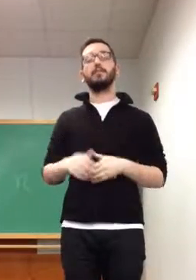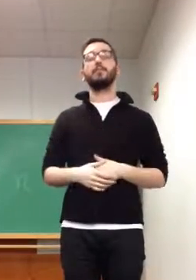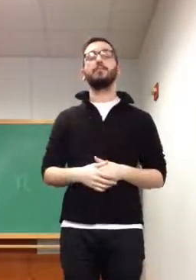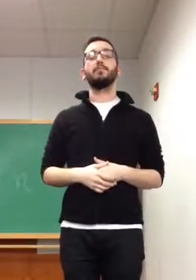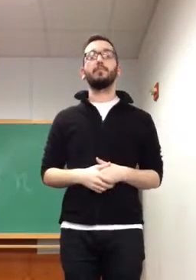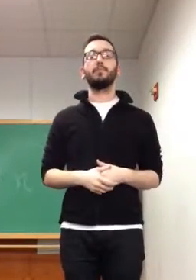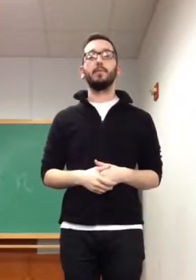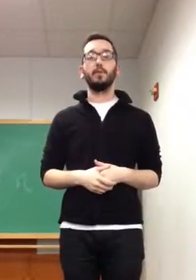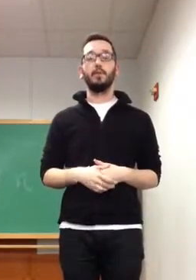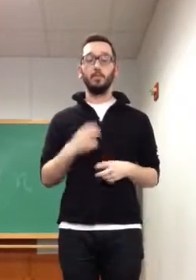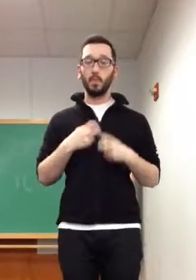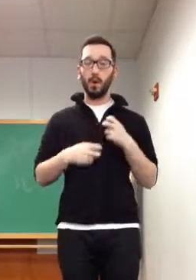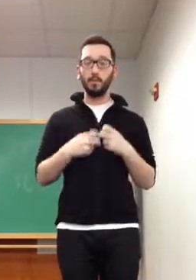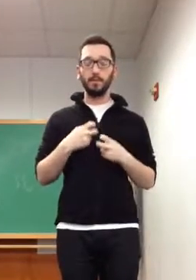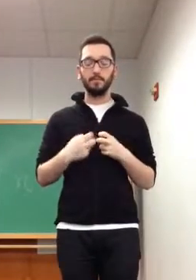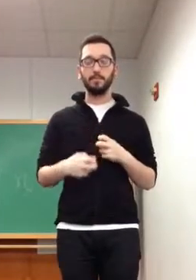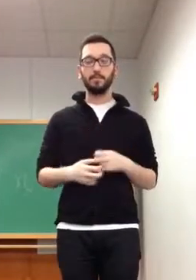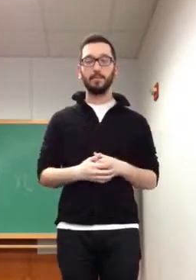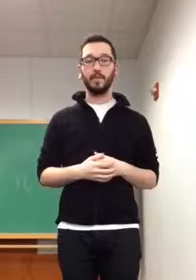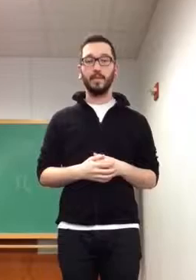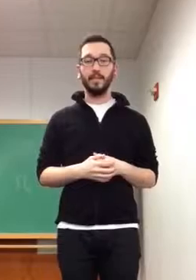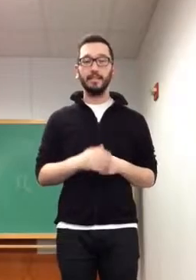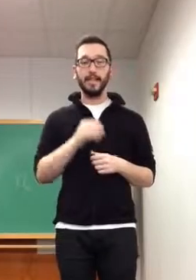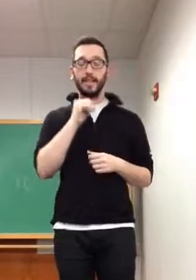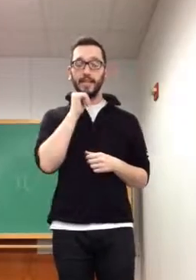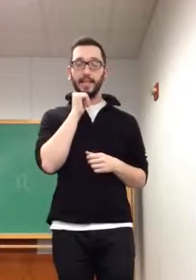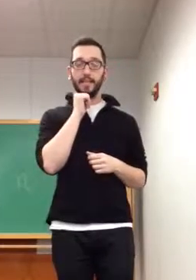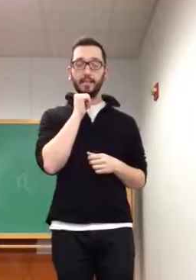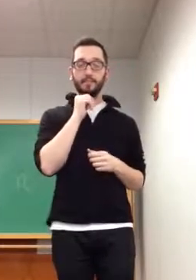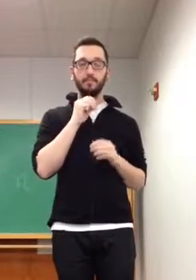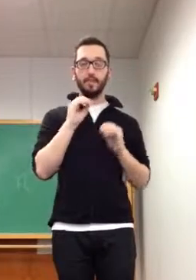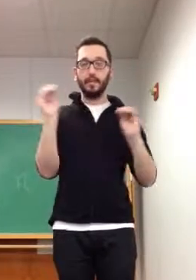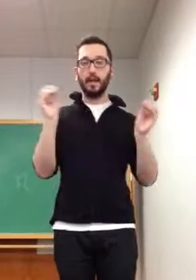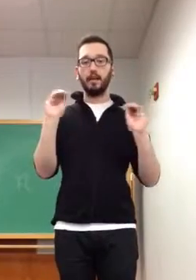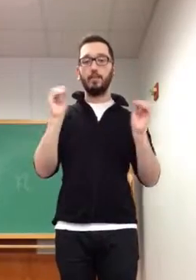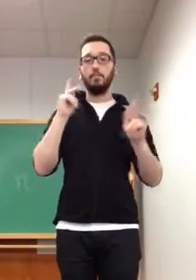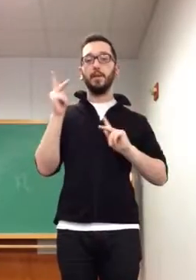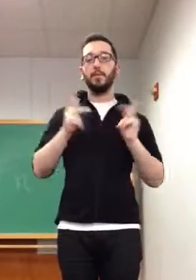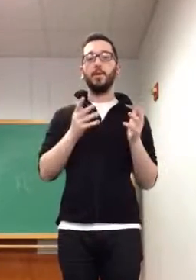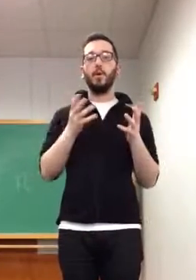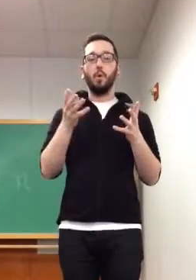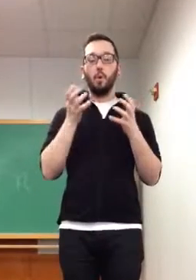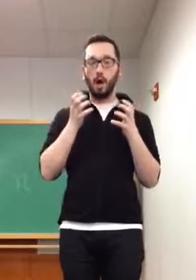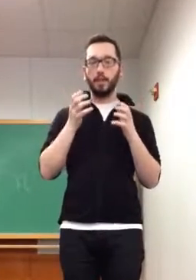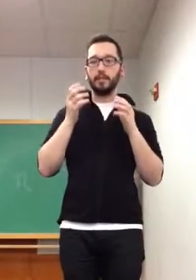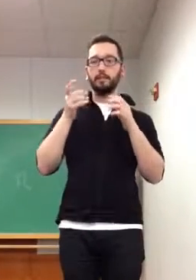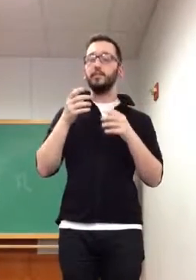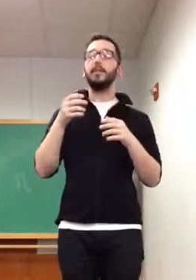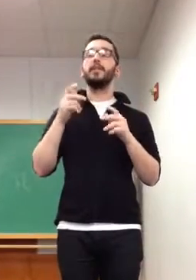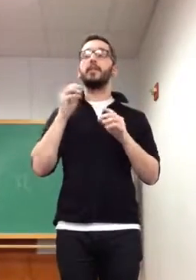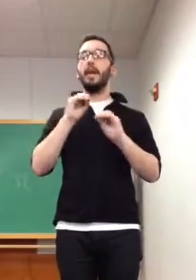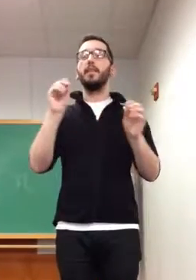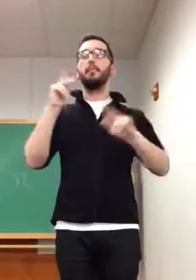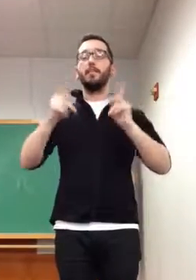problem was that none of the people who were now going to teach world history had ever taken world history, because world history wasn't